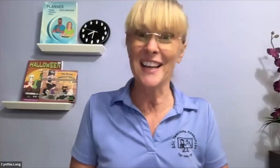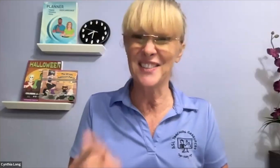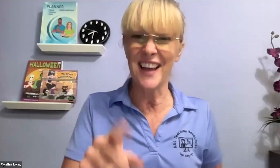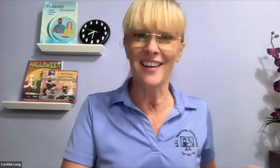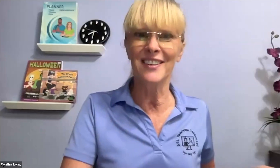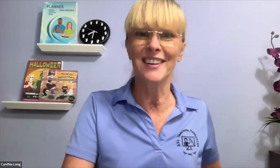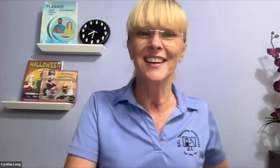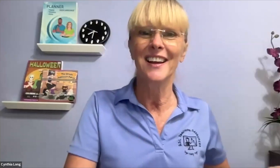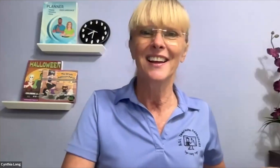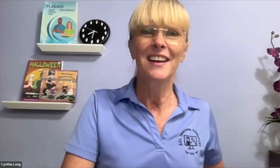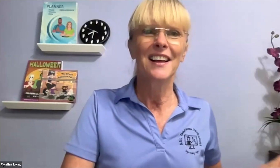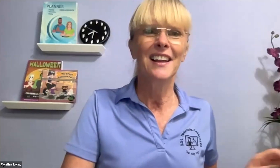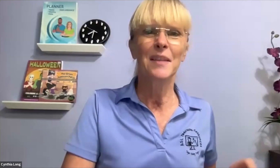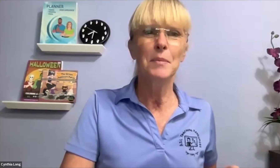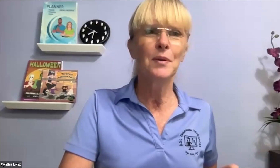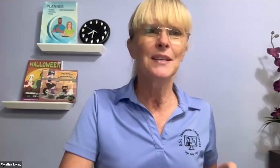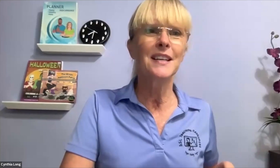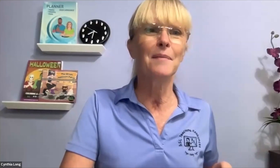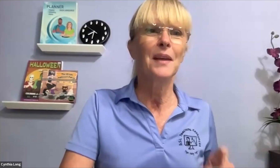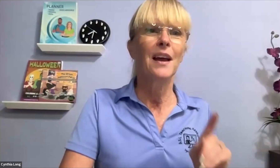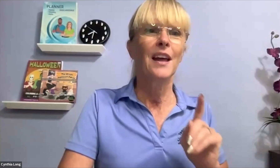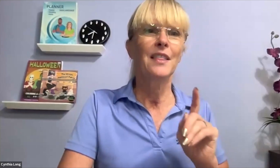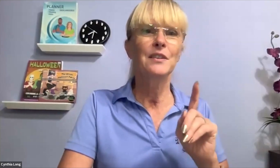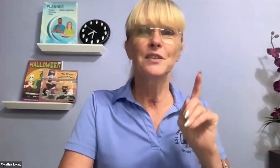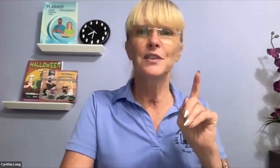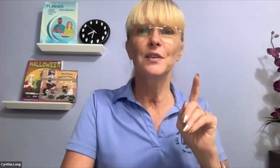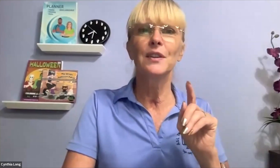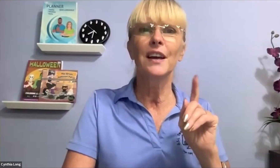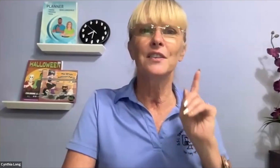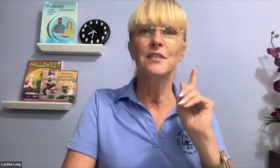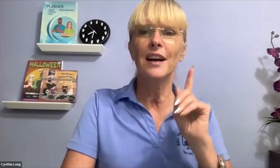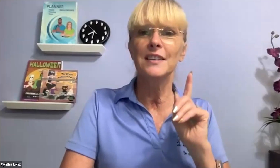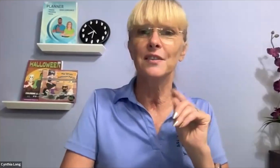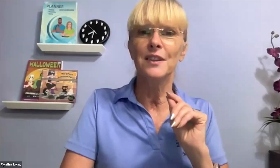can do that. Hold on. Let me pull this up. And those of you on the other device, hold on.